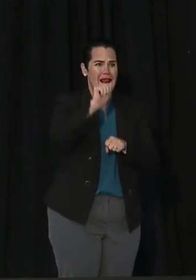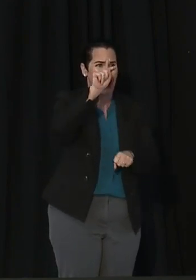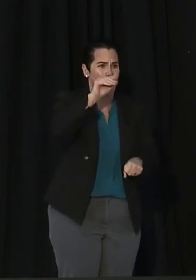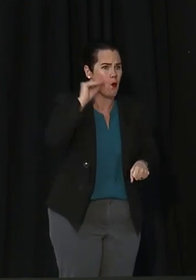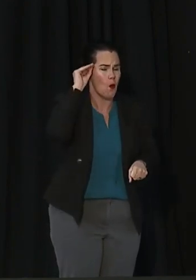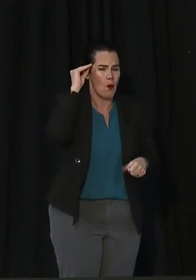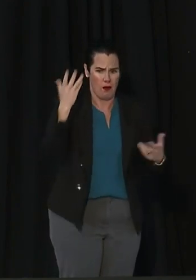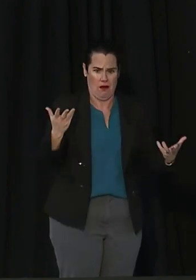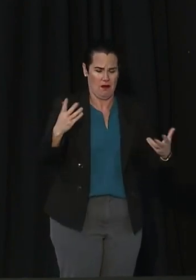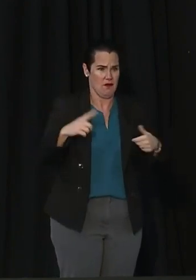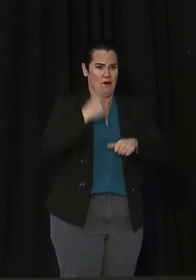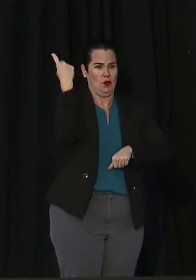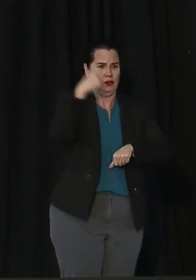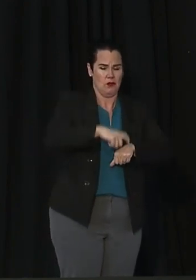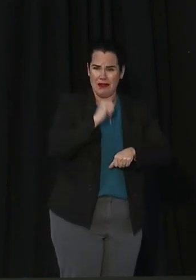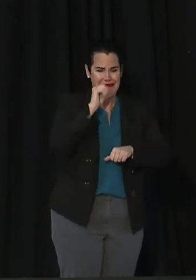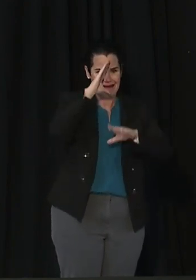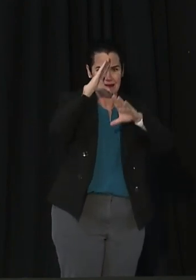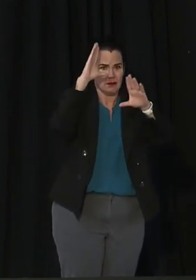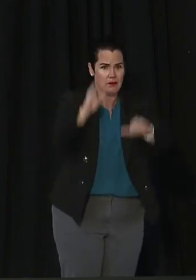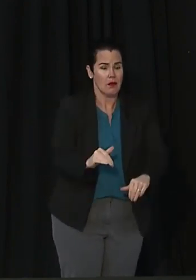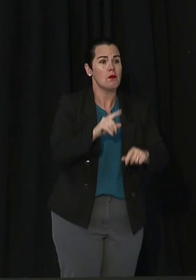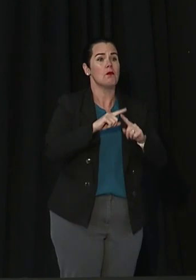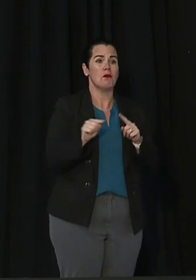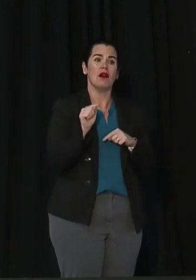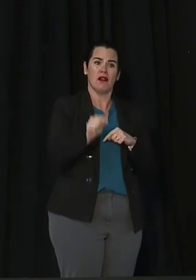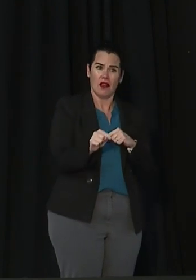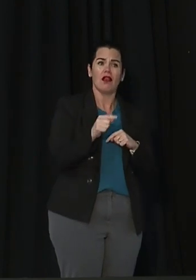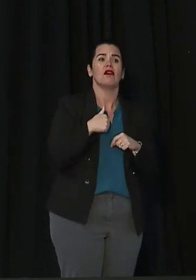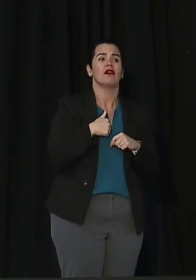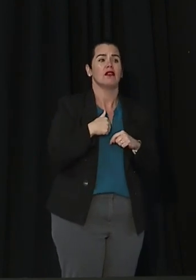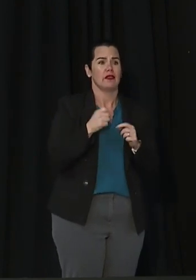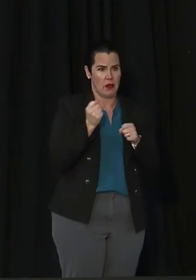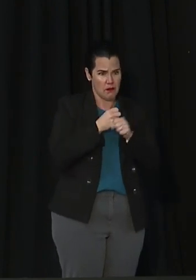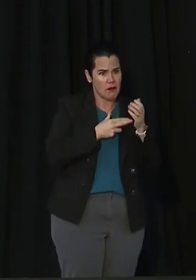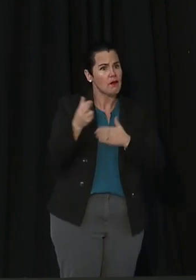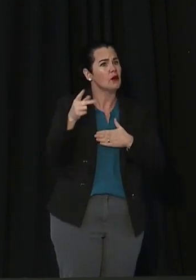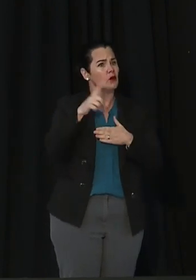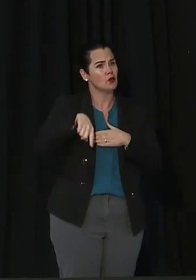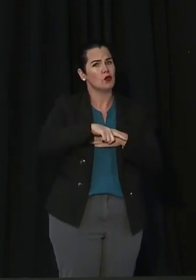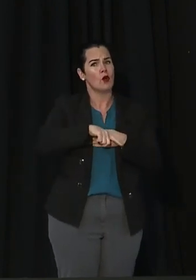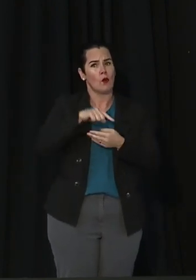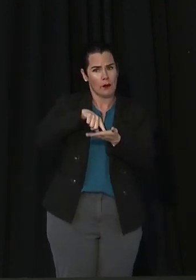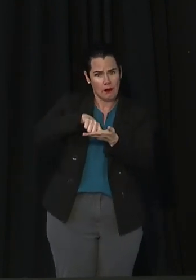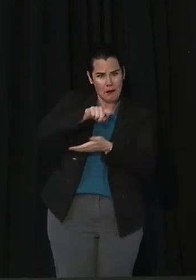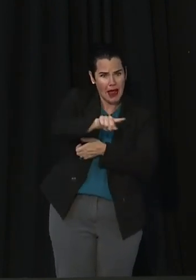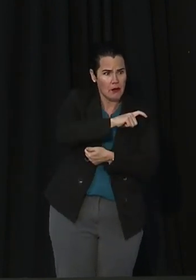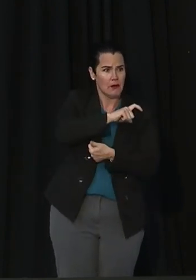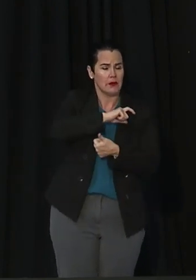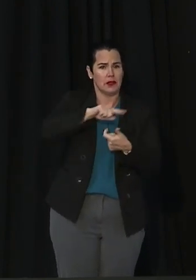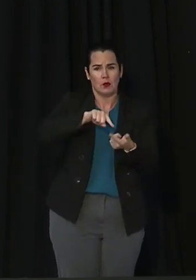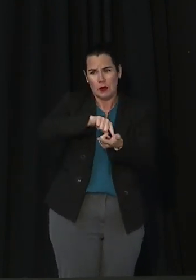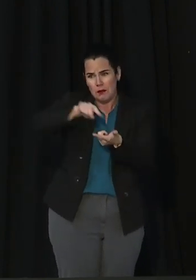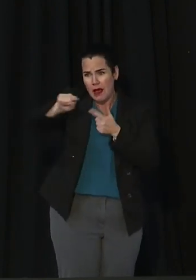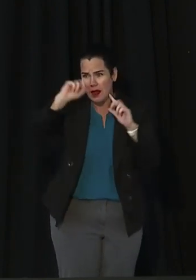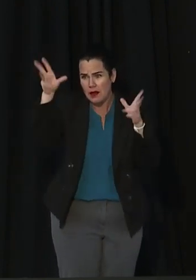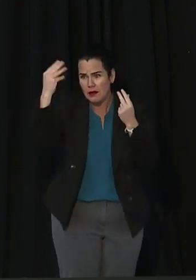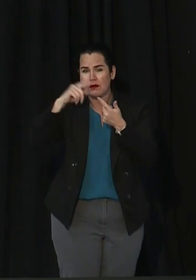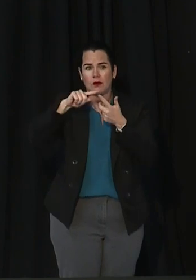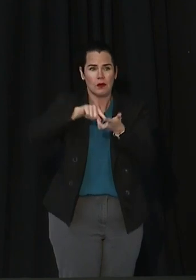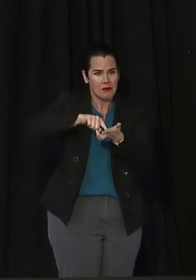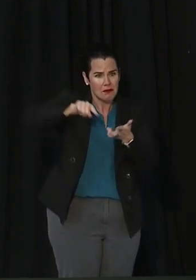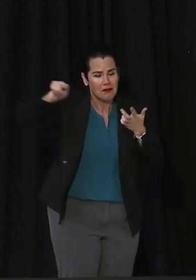that team has been able to, through Regina Greer's leadership, to make sure that our police, our EMS, our fire, and all of our city employees have continued to